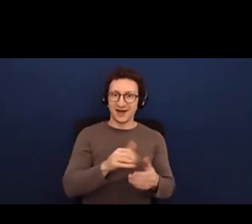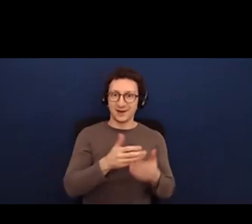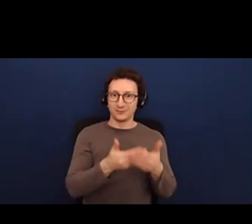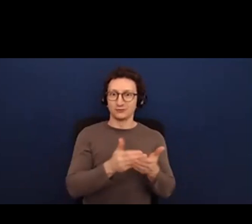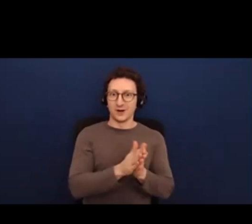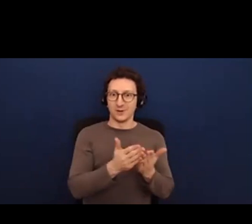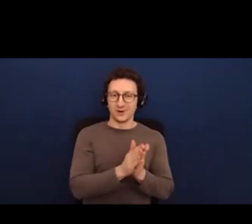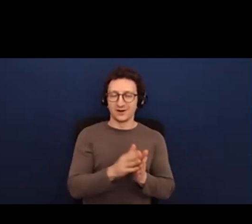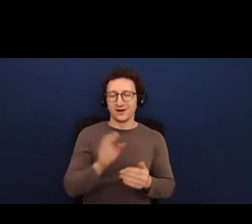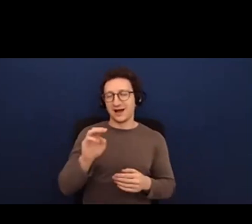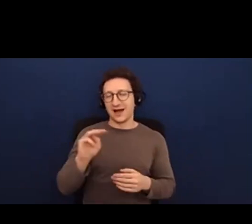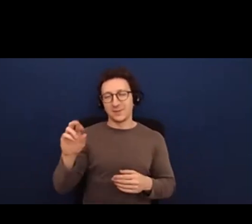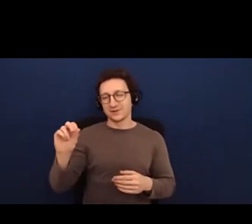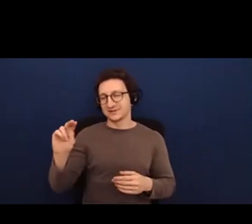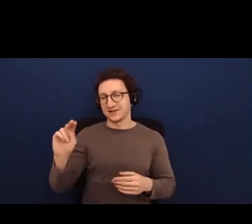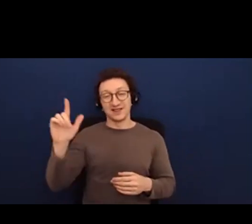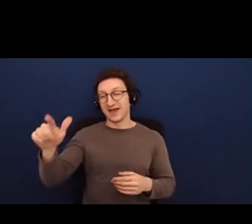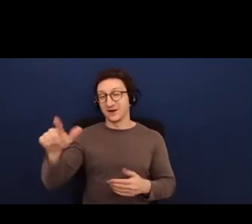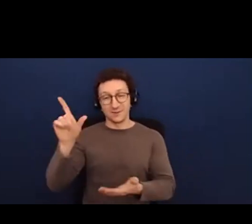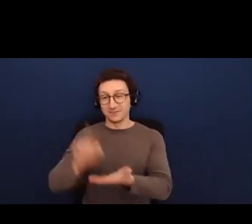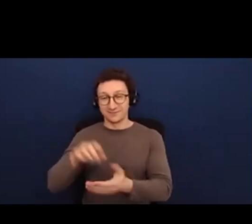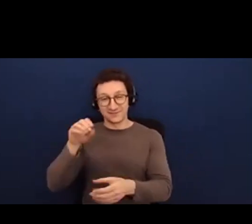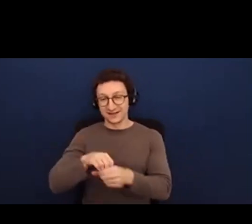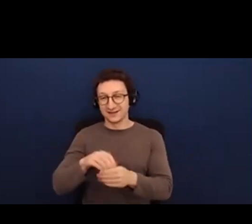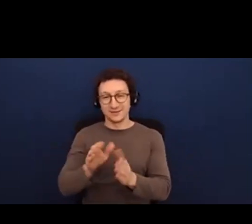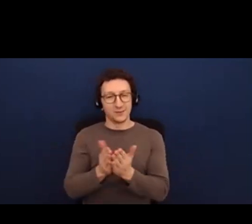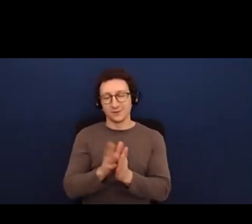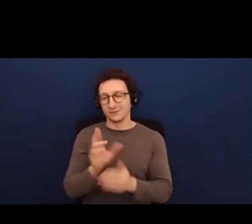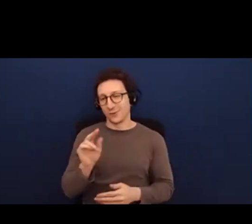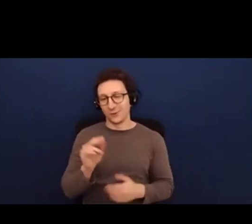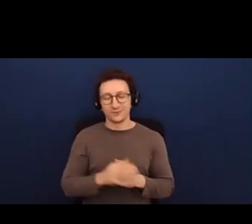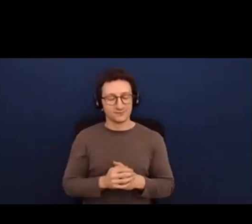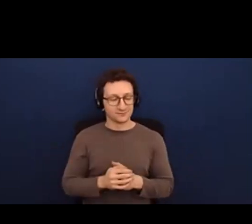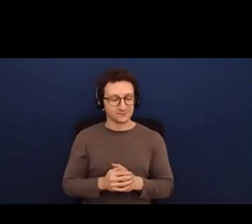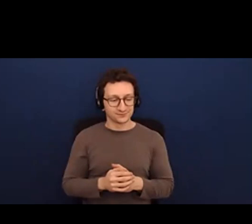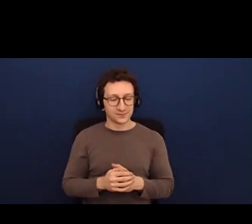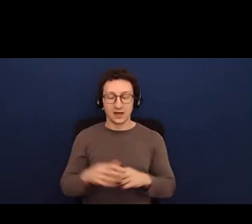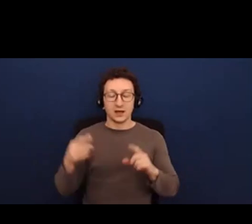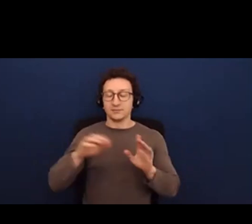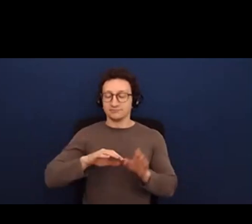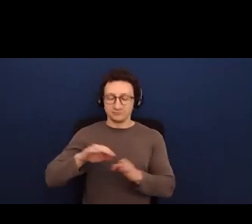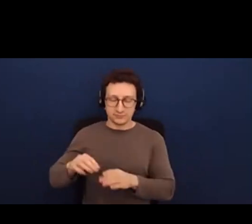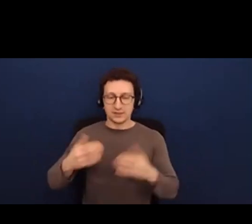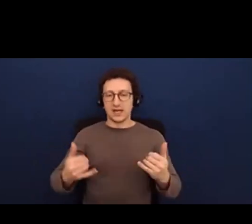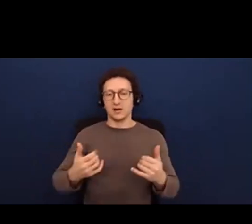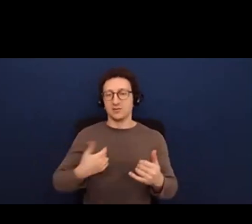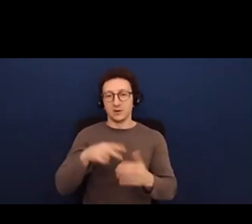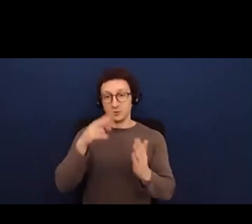So Heschel, in the Heschel poem, it's called The Pious Man, and we find the following